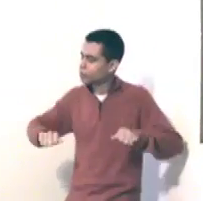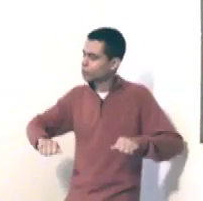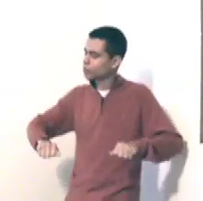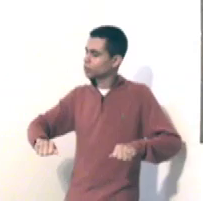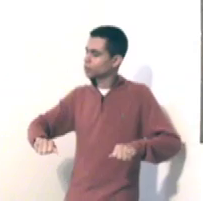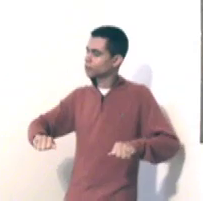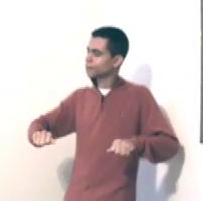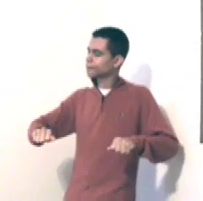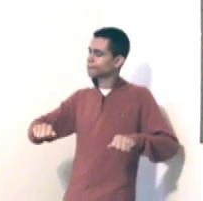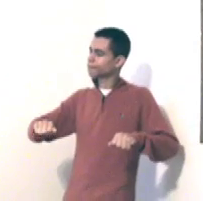able.